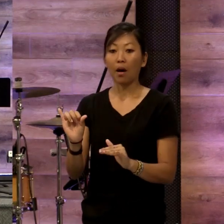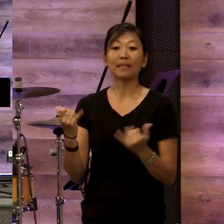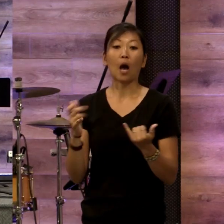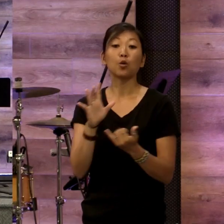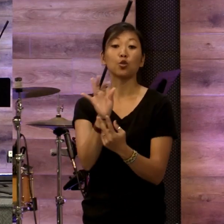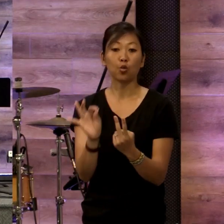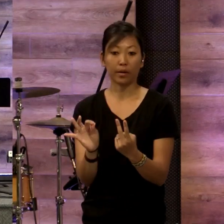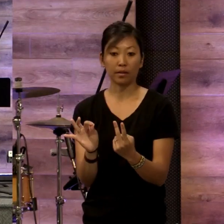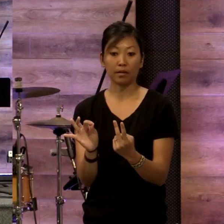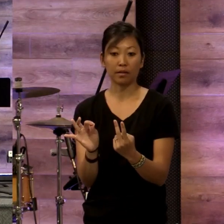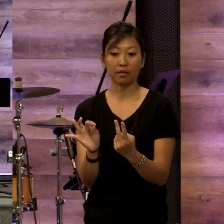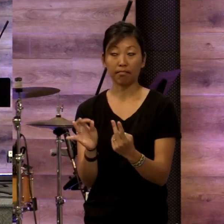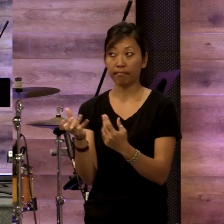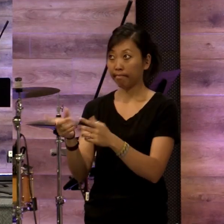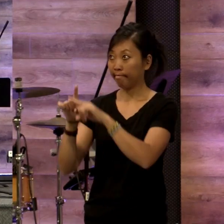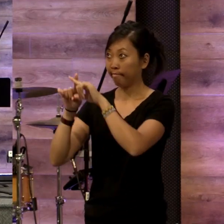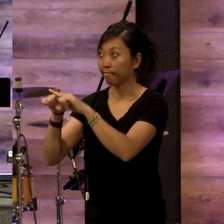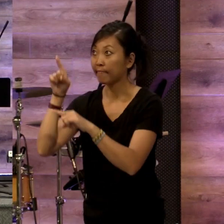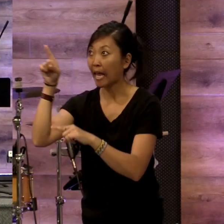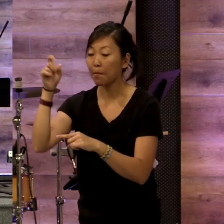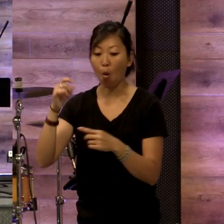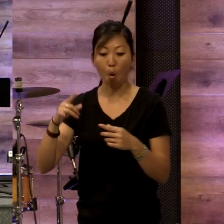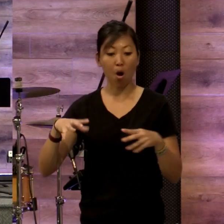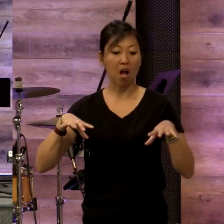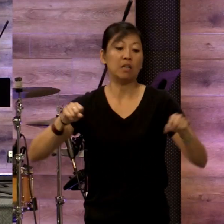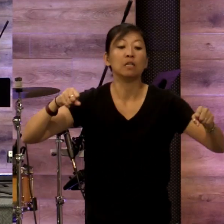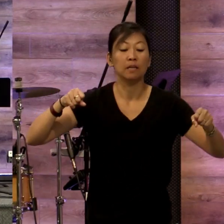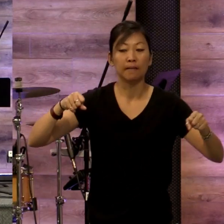the wheel? Do I seize control?